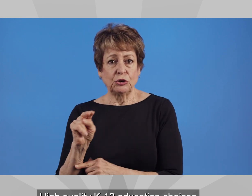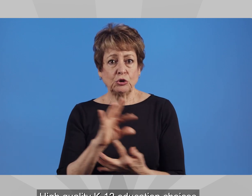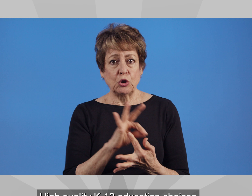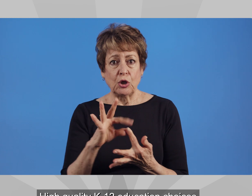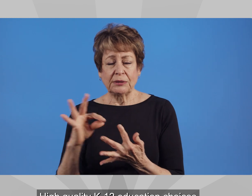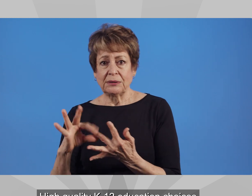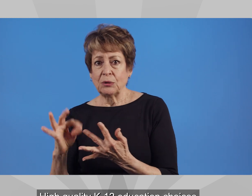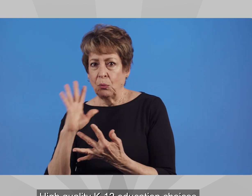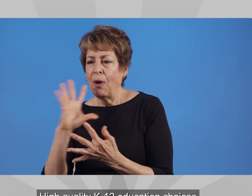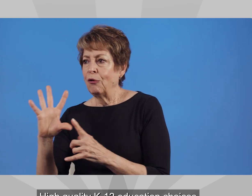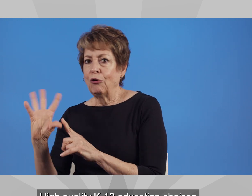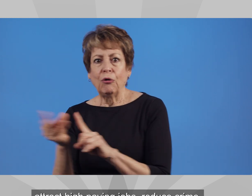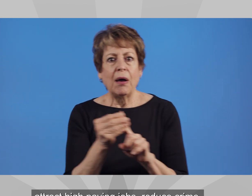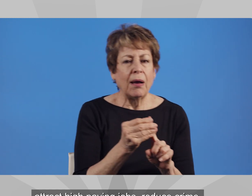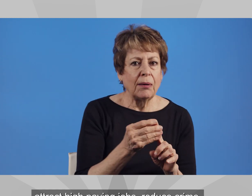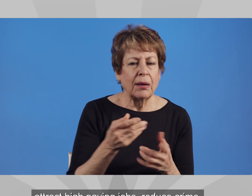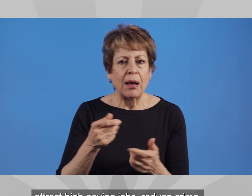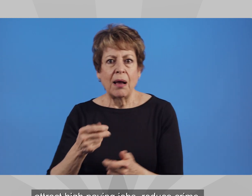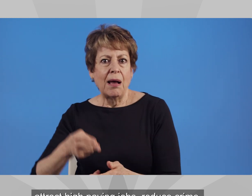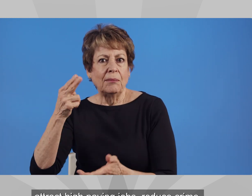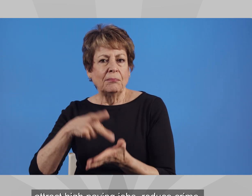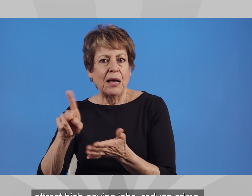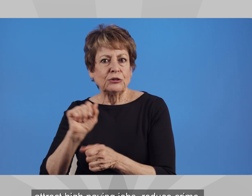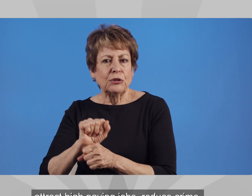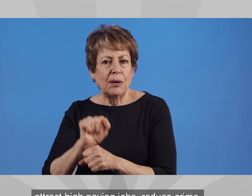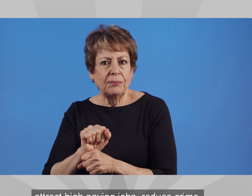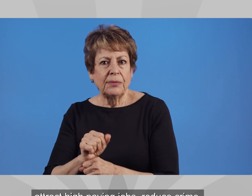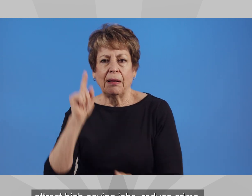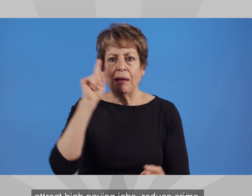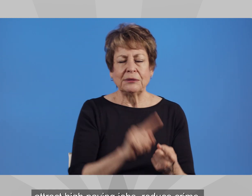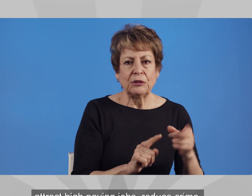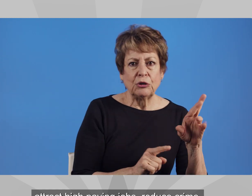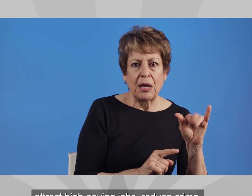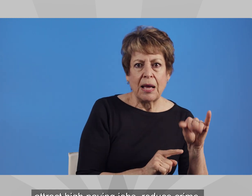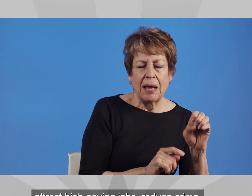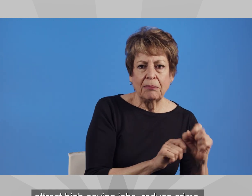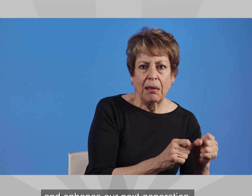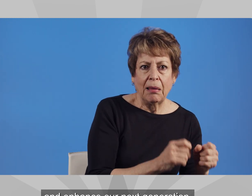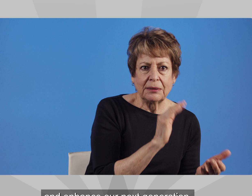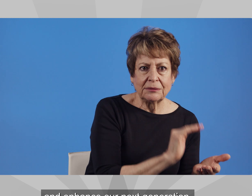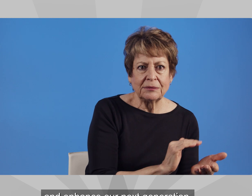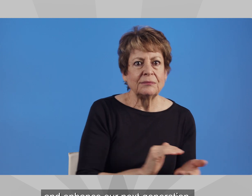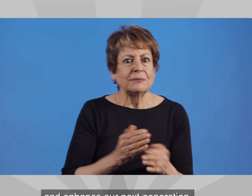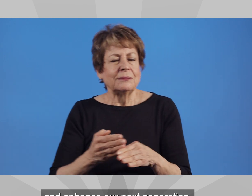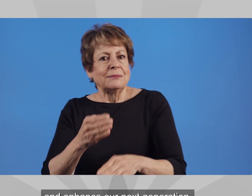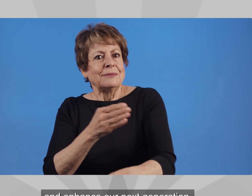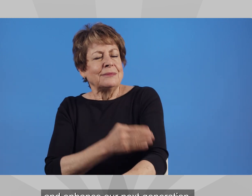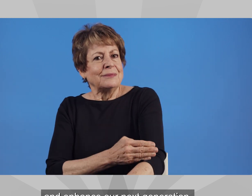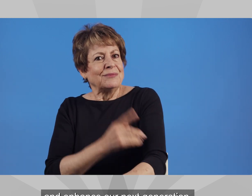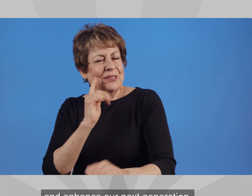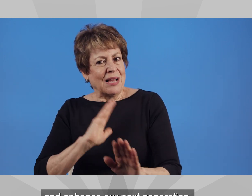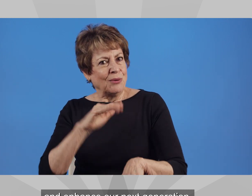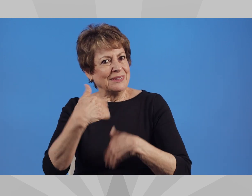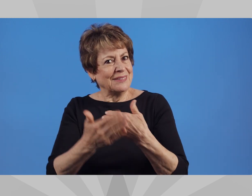High-quality K-12 education choices attract high-paying jobs, reduce crime, and enhance our